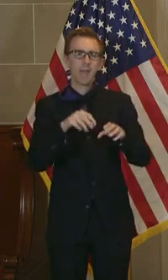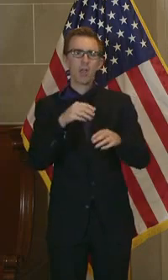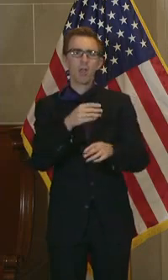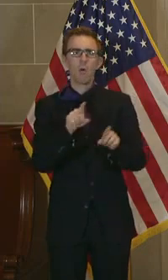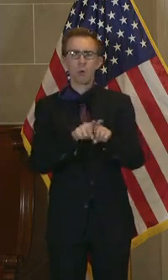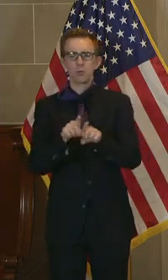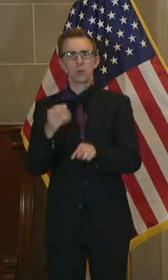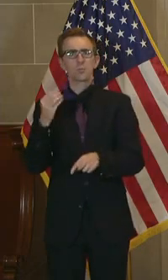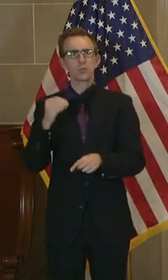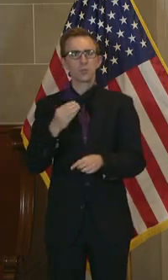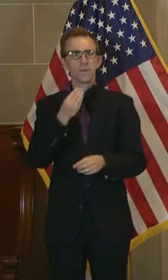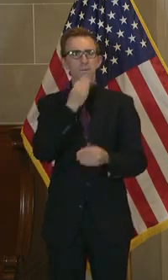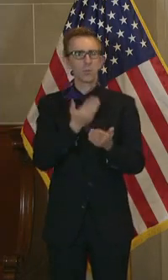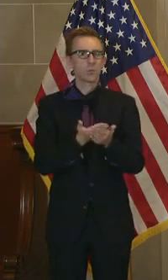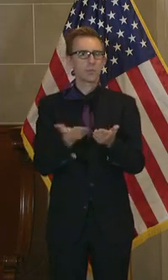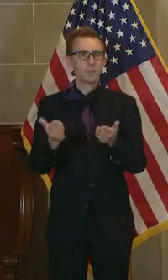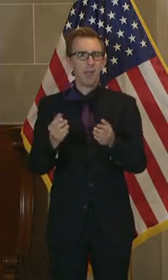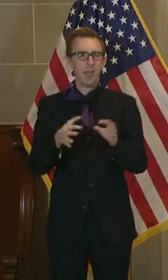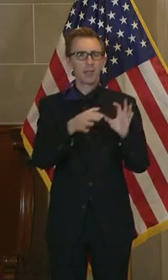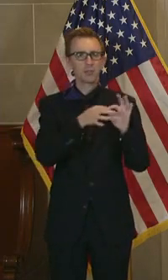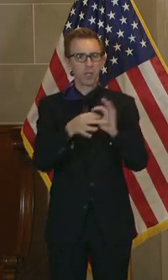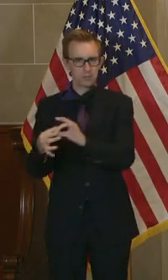food supply chain. So, Director?